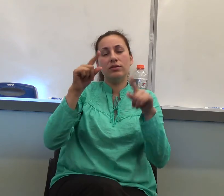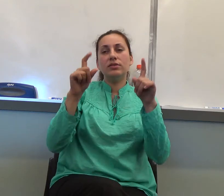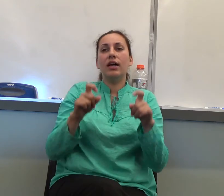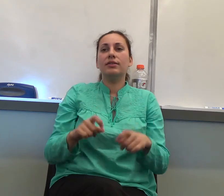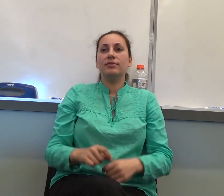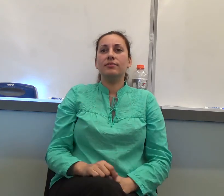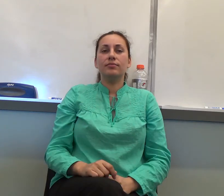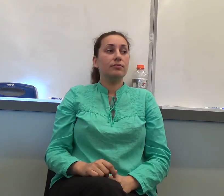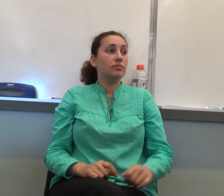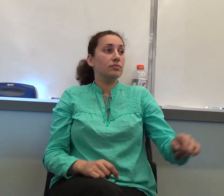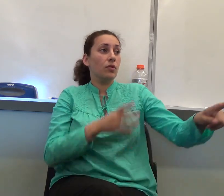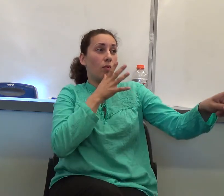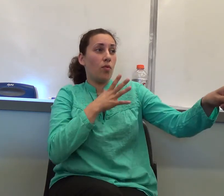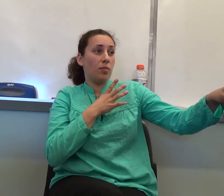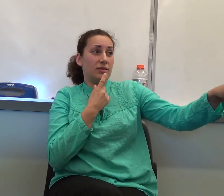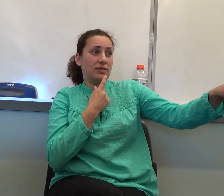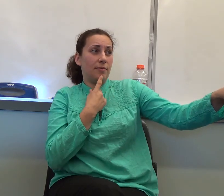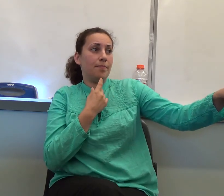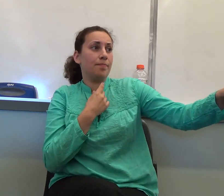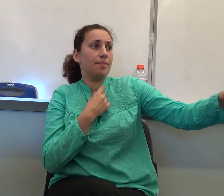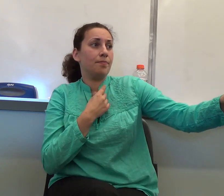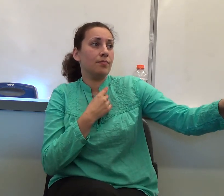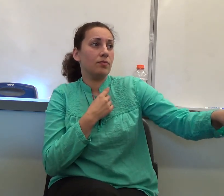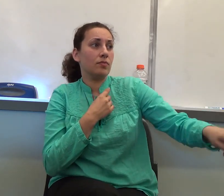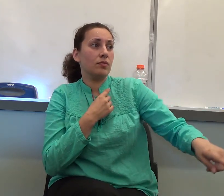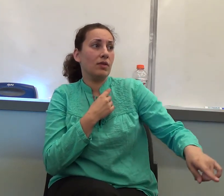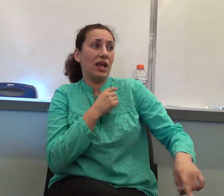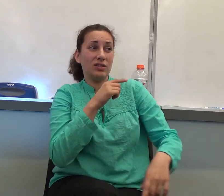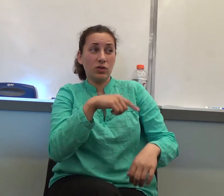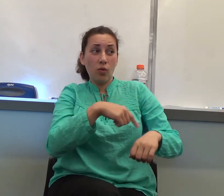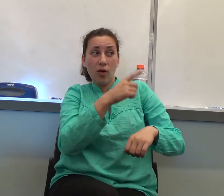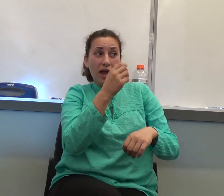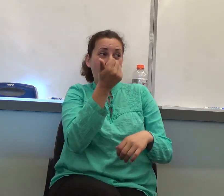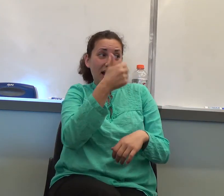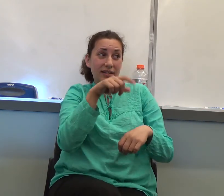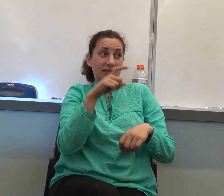zeros? When you only count the zeros that are before the decimal?